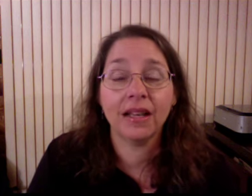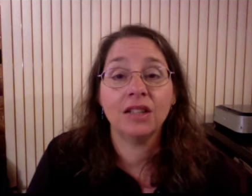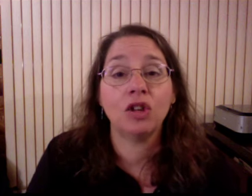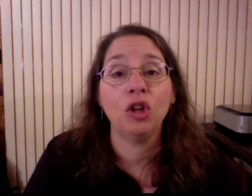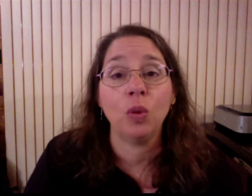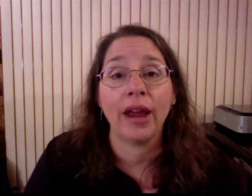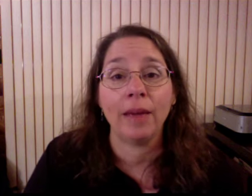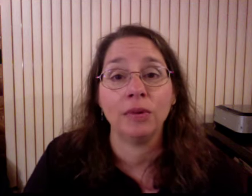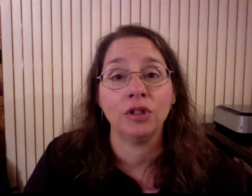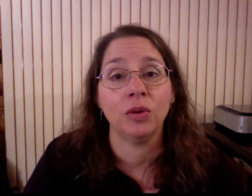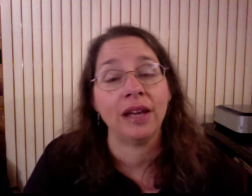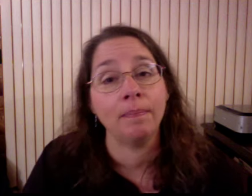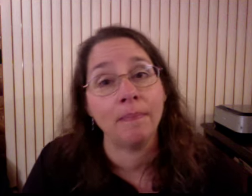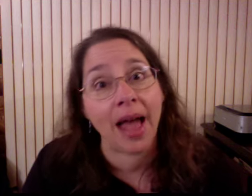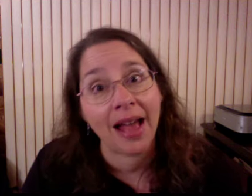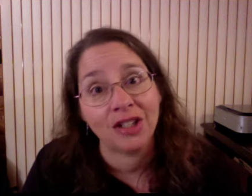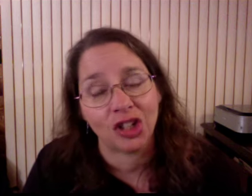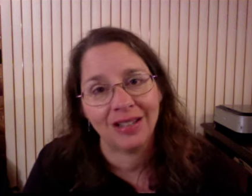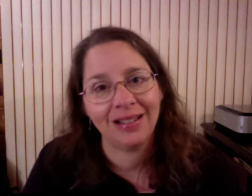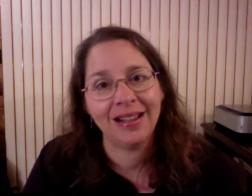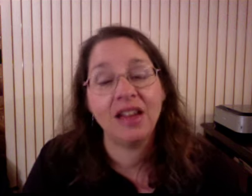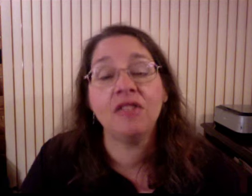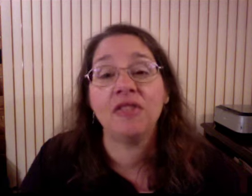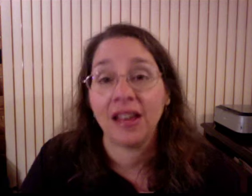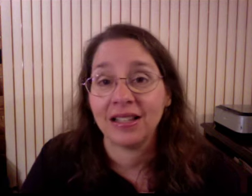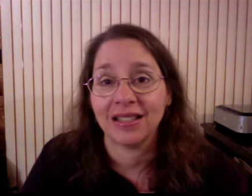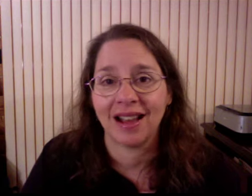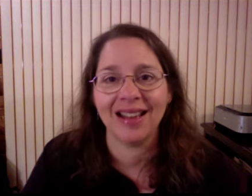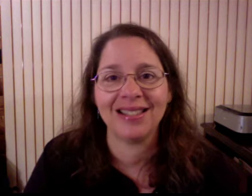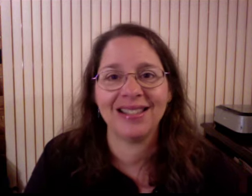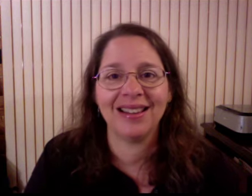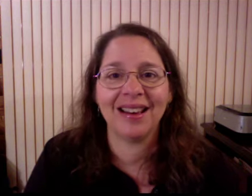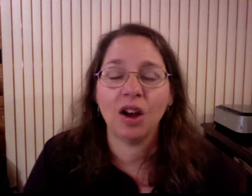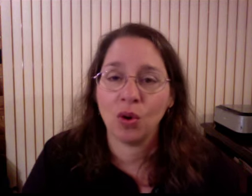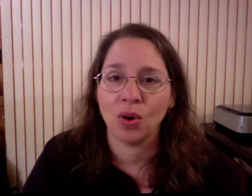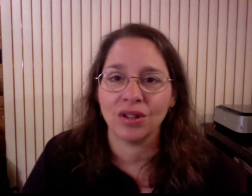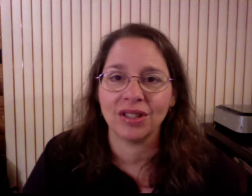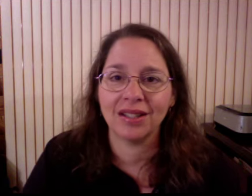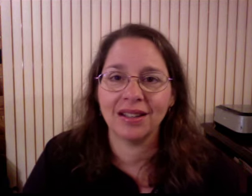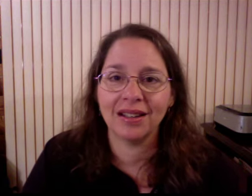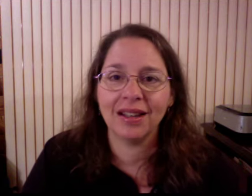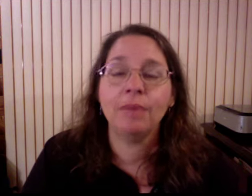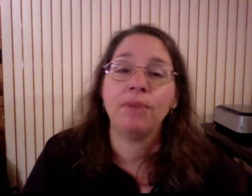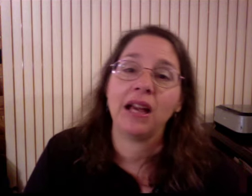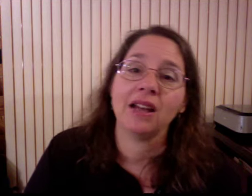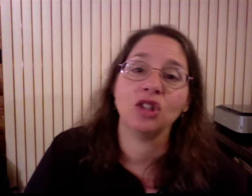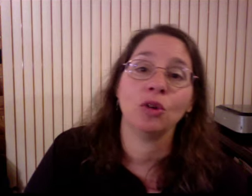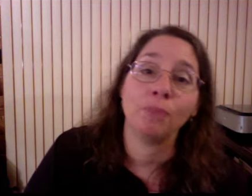So you were able to imagine, fantasize a horse because your